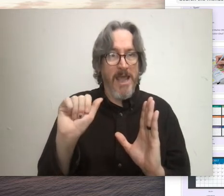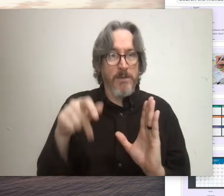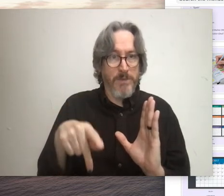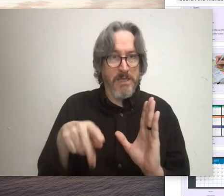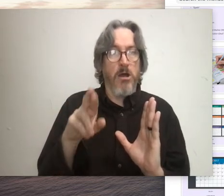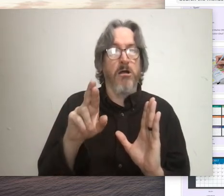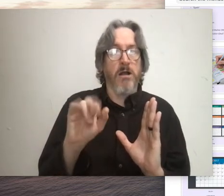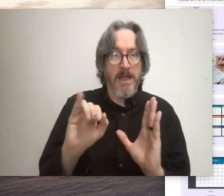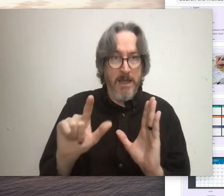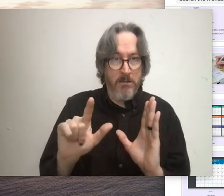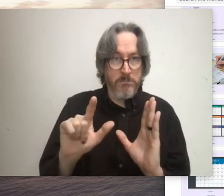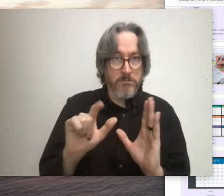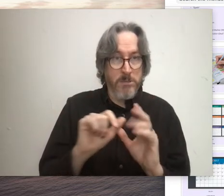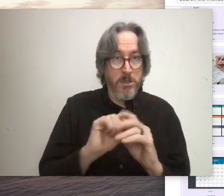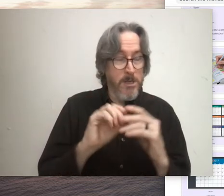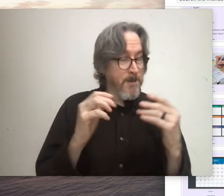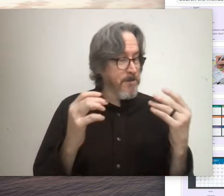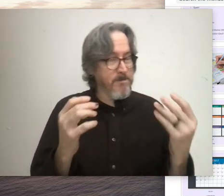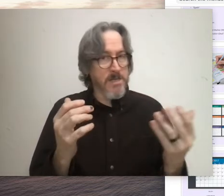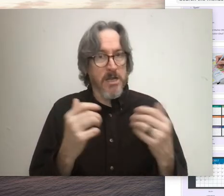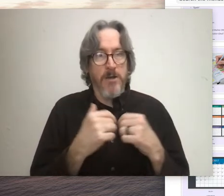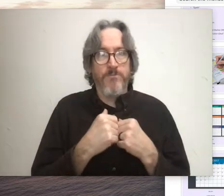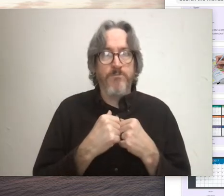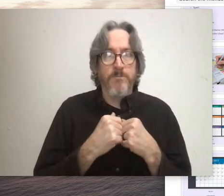to go A-P-R-I-L.